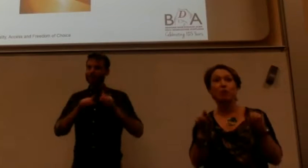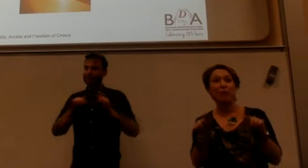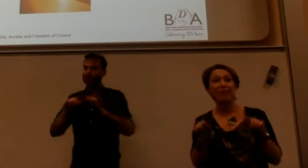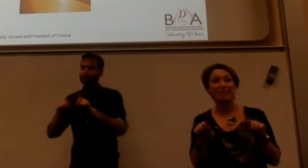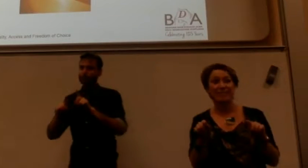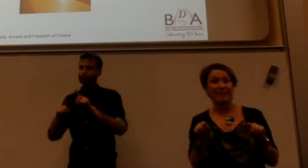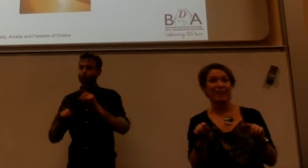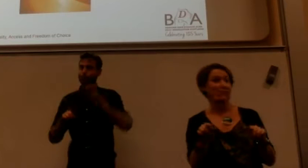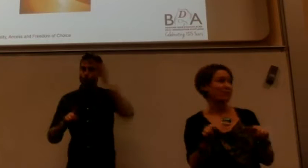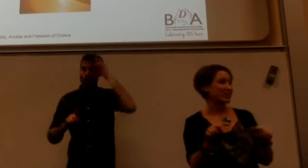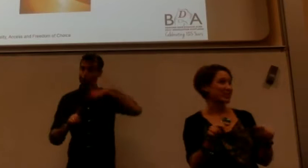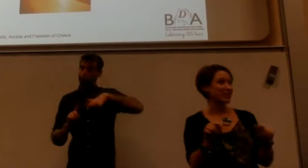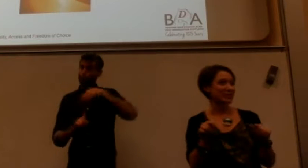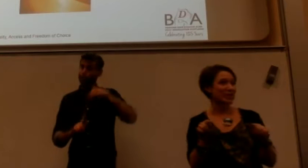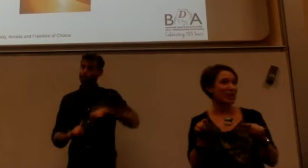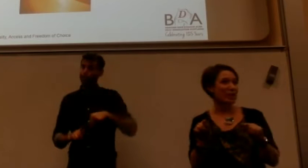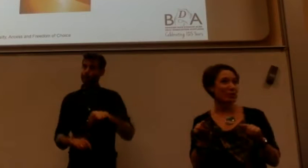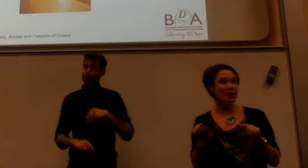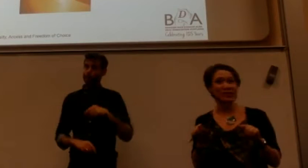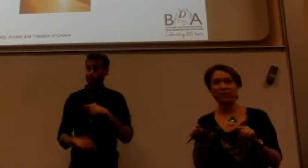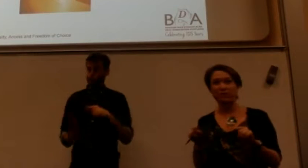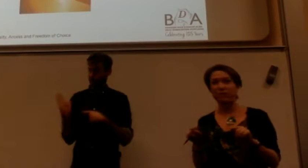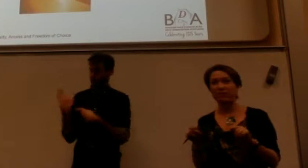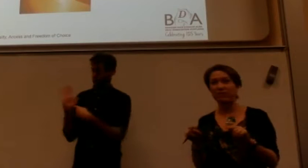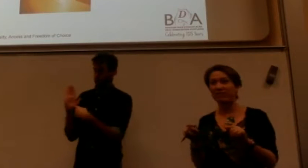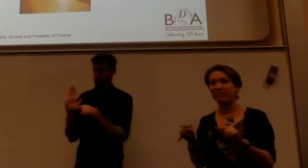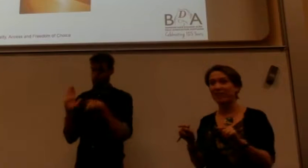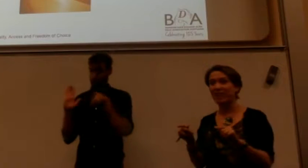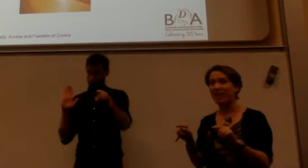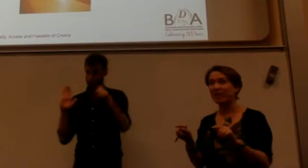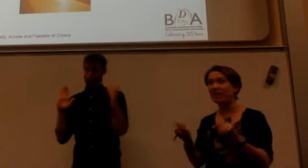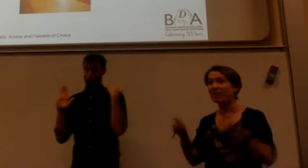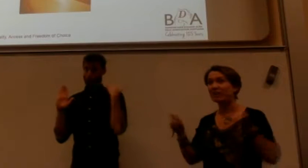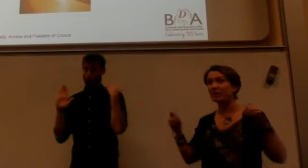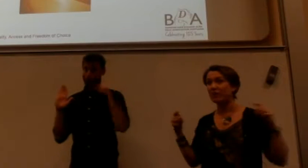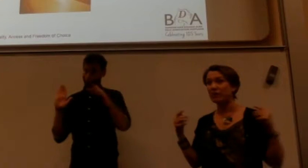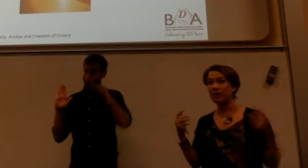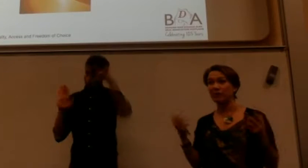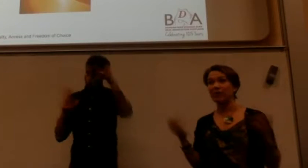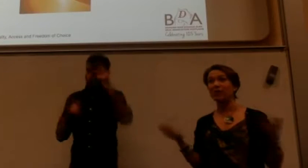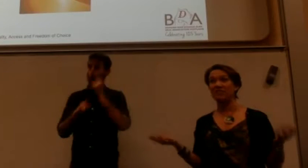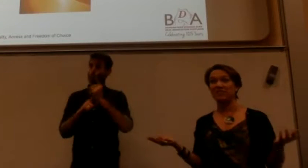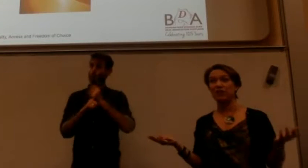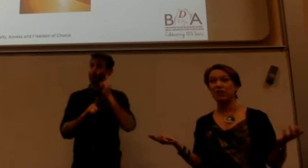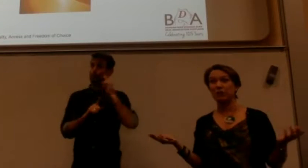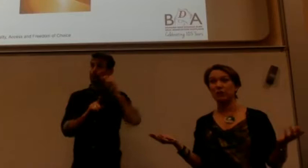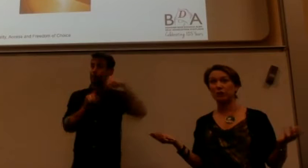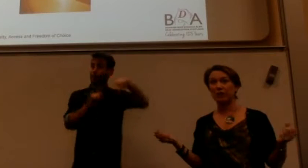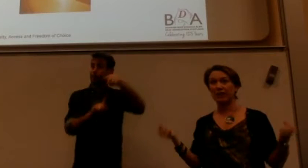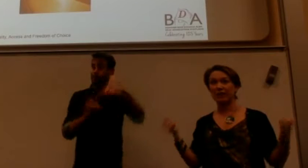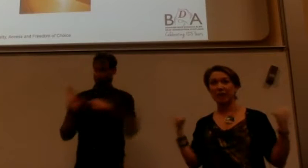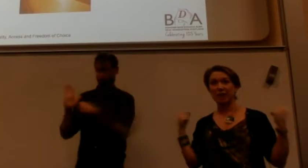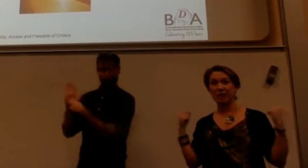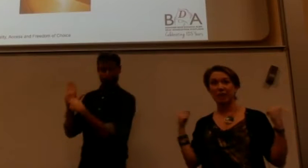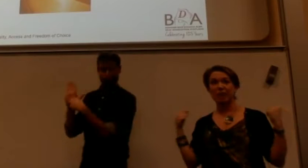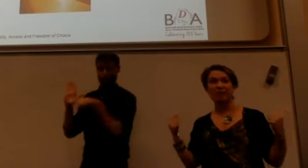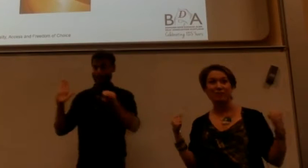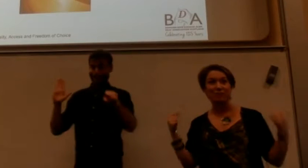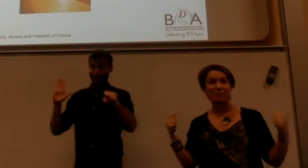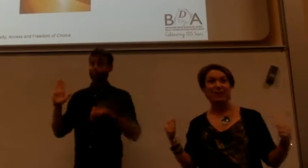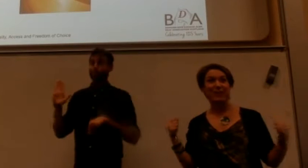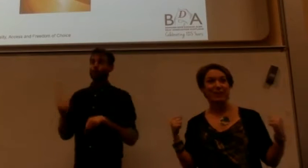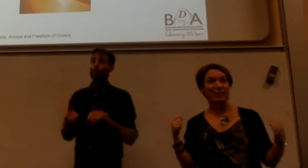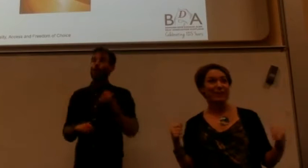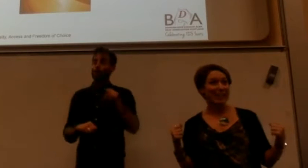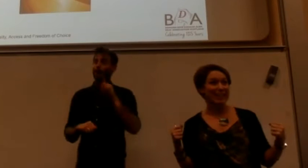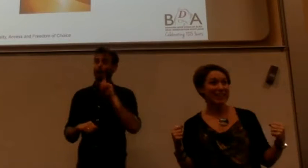are required to have conversations with the deaf communities in their area. So my advice to you would be, be ready for